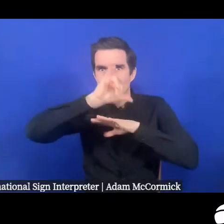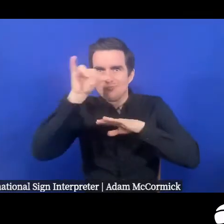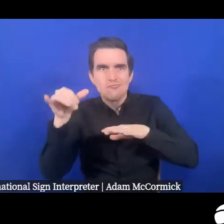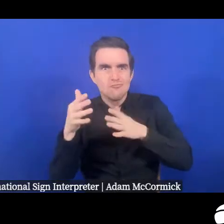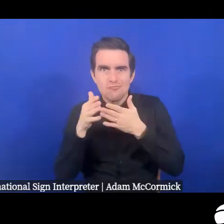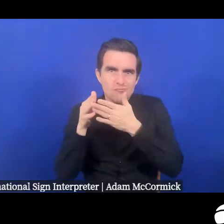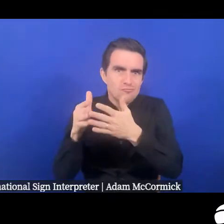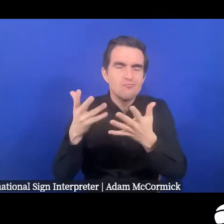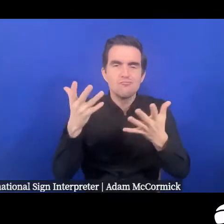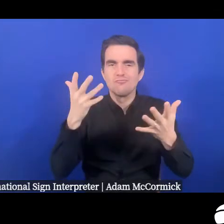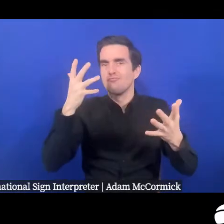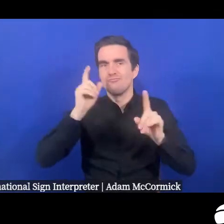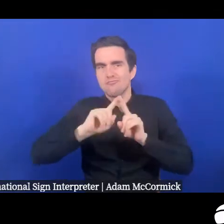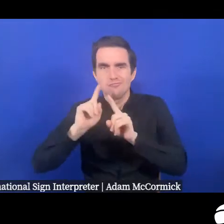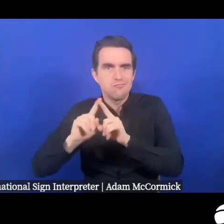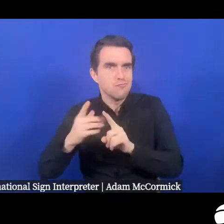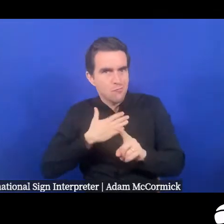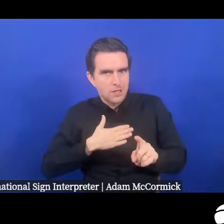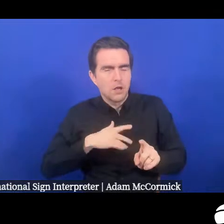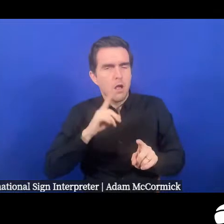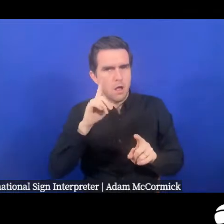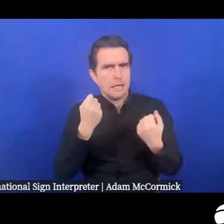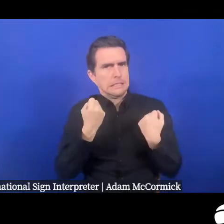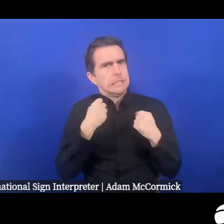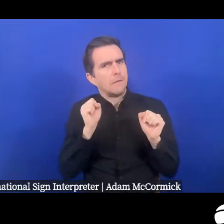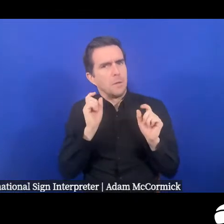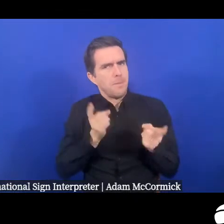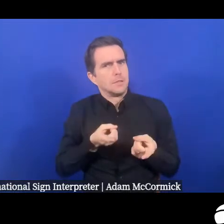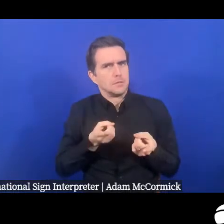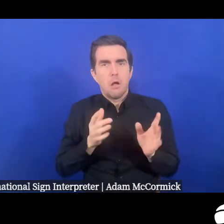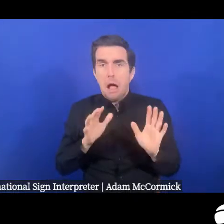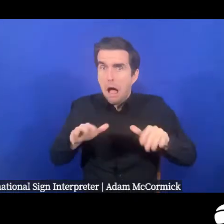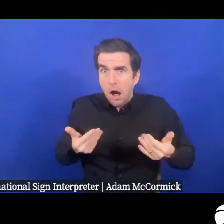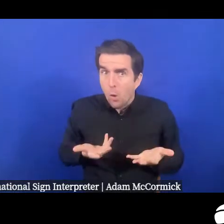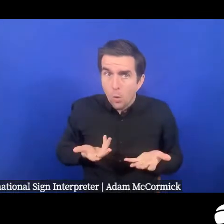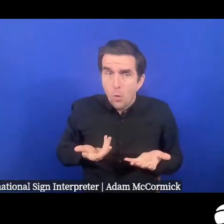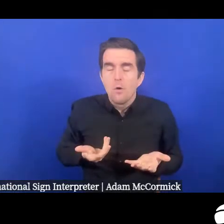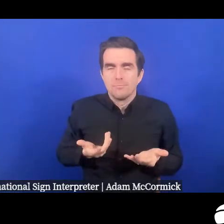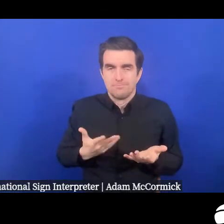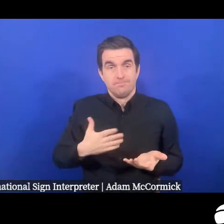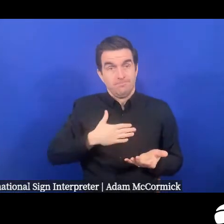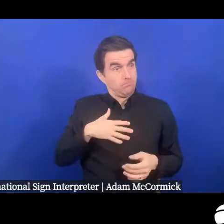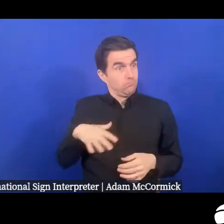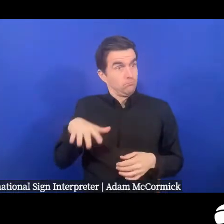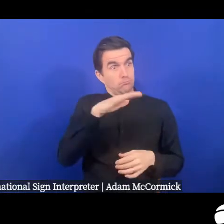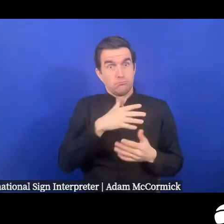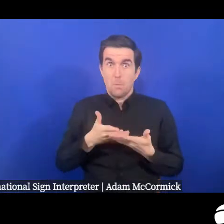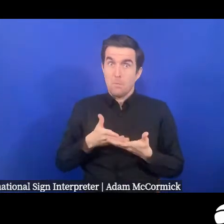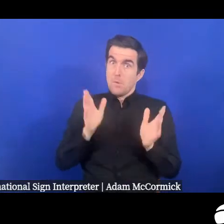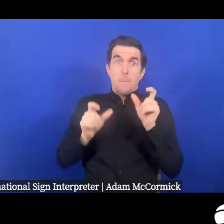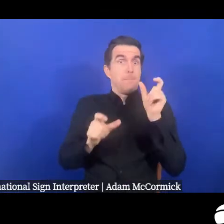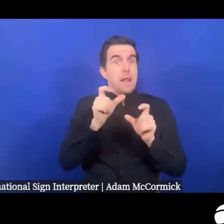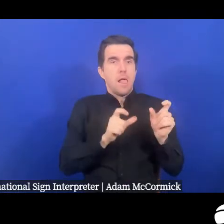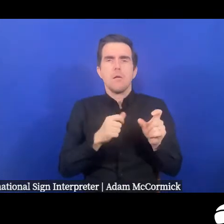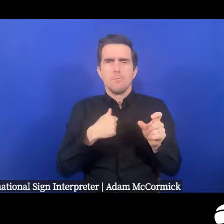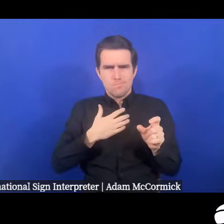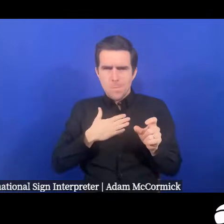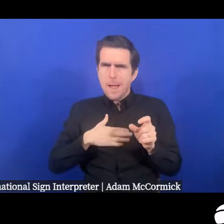this possibility to these women. And today we are signing this agreement with UN